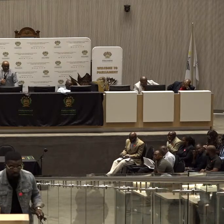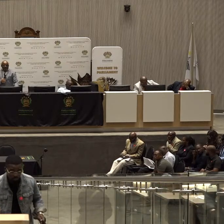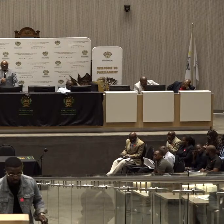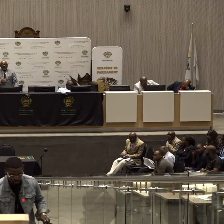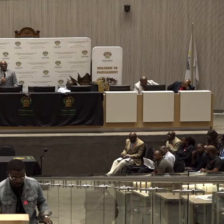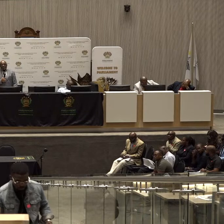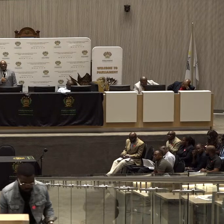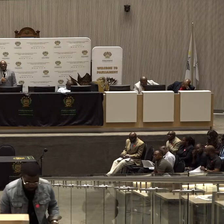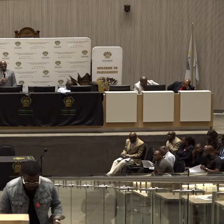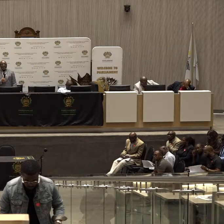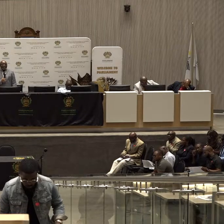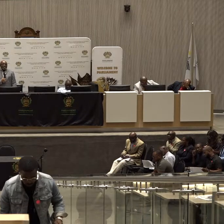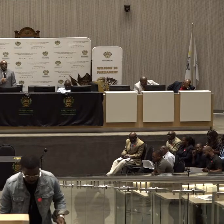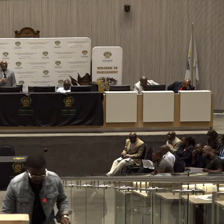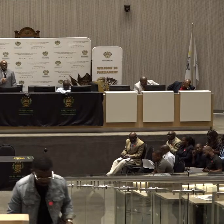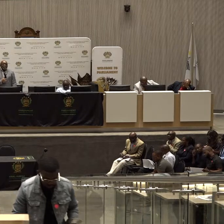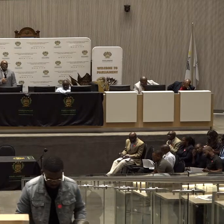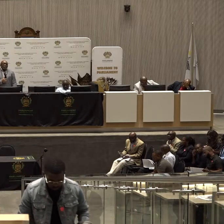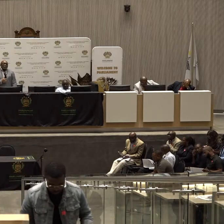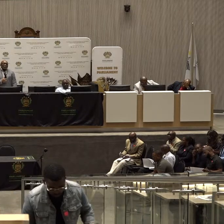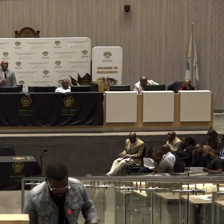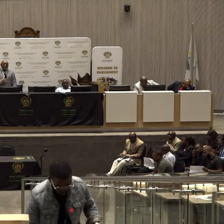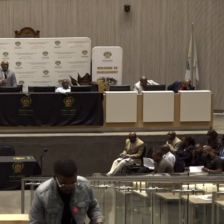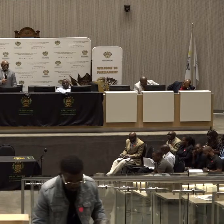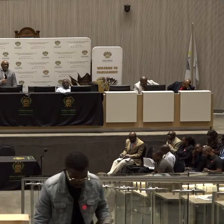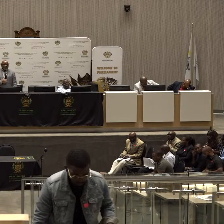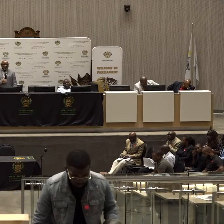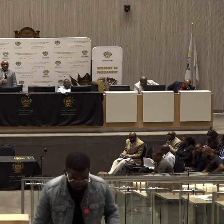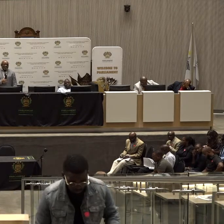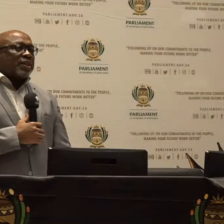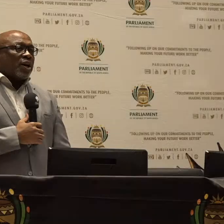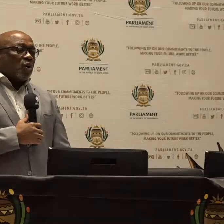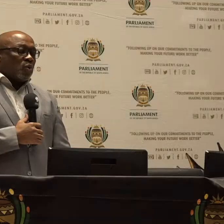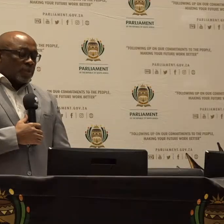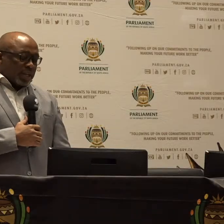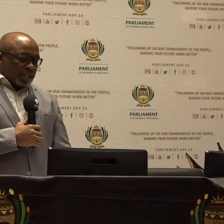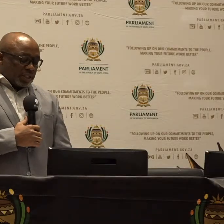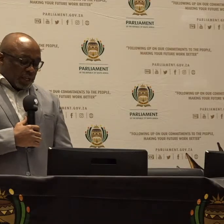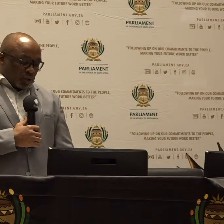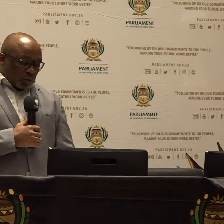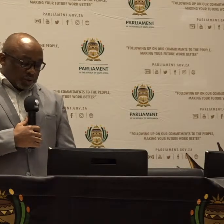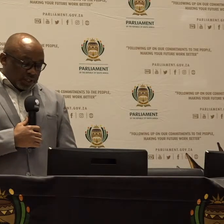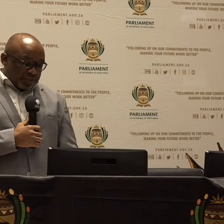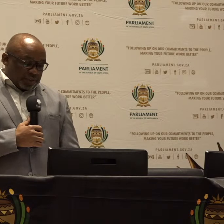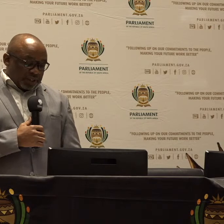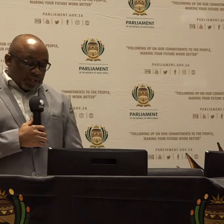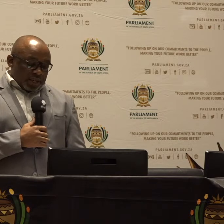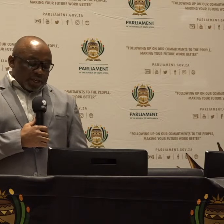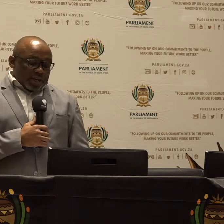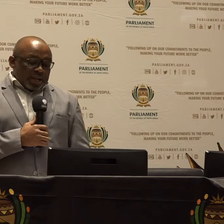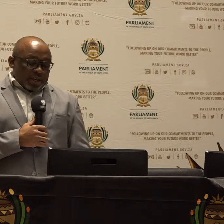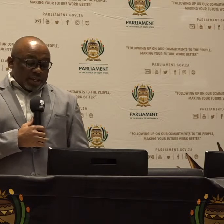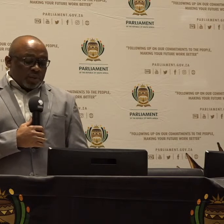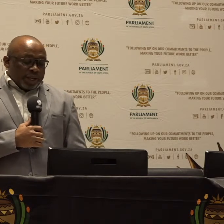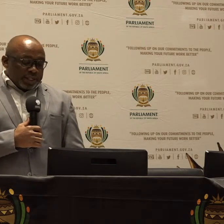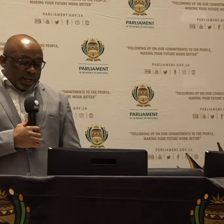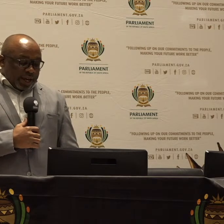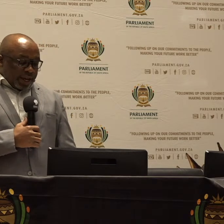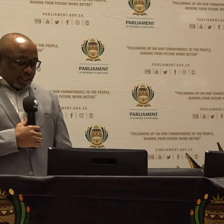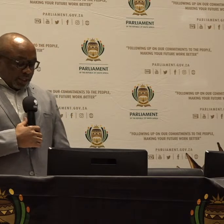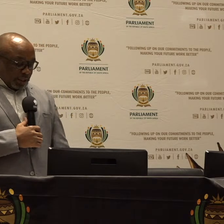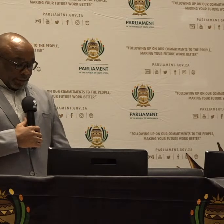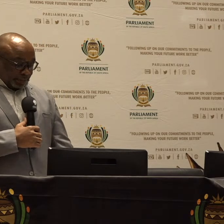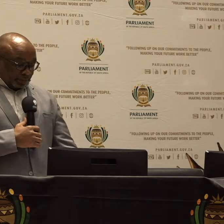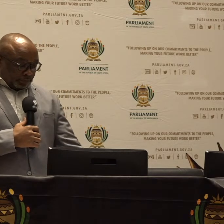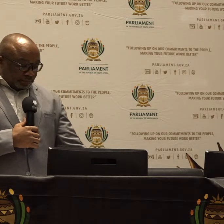the bill retains a couple of aspects in the Old National Road Safety regulator